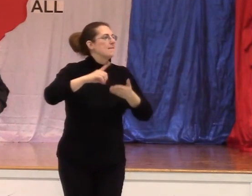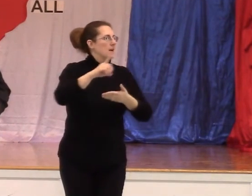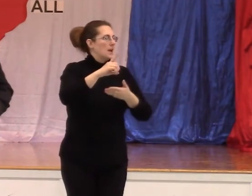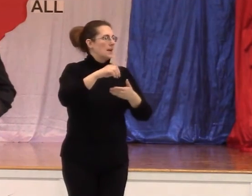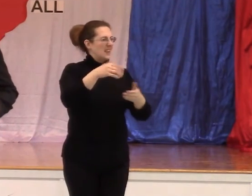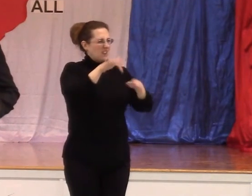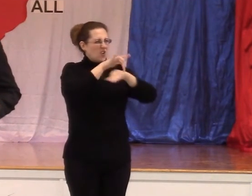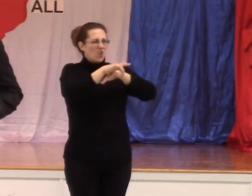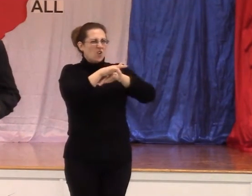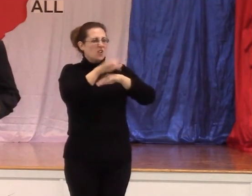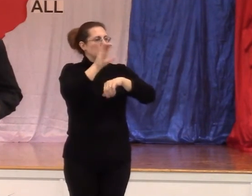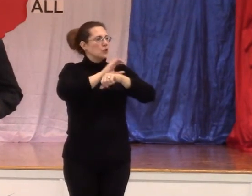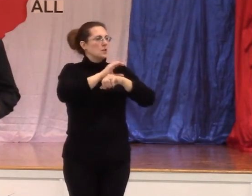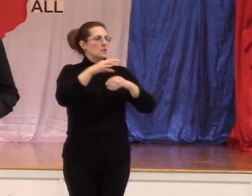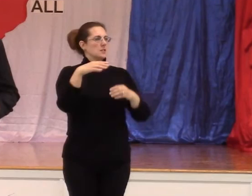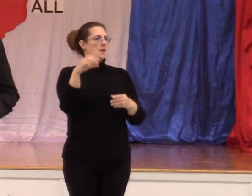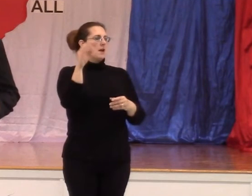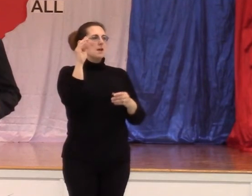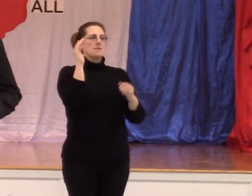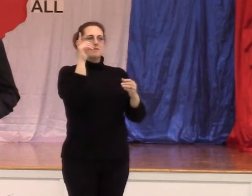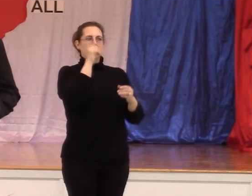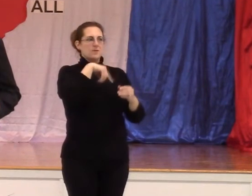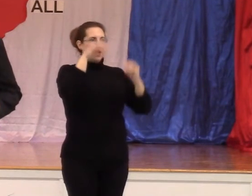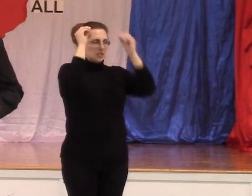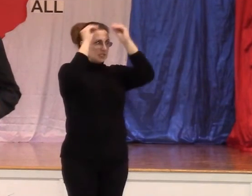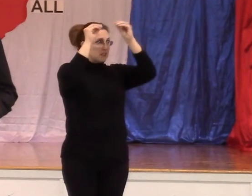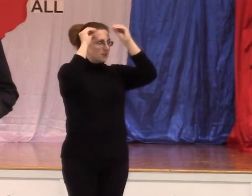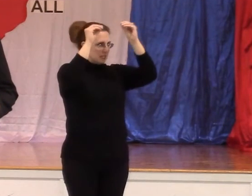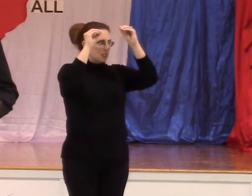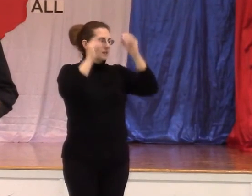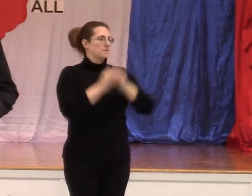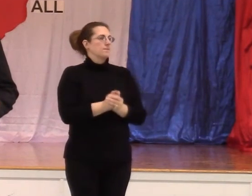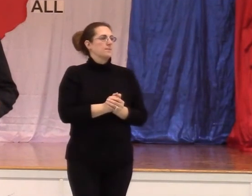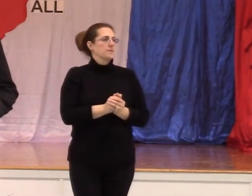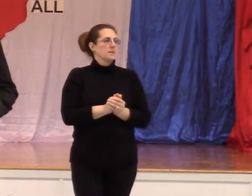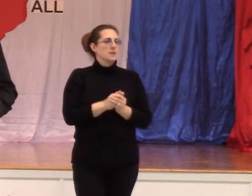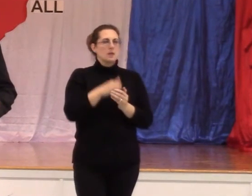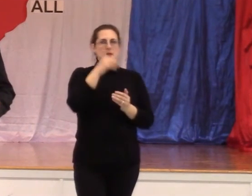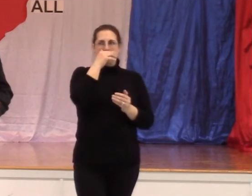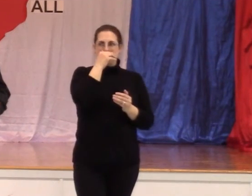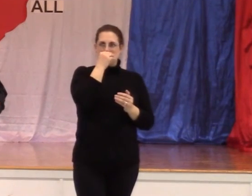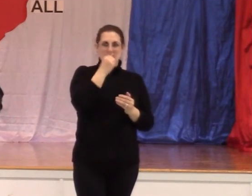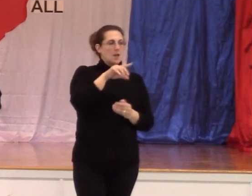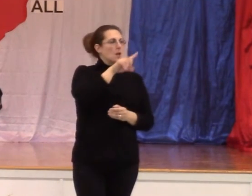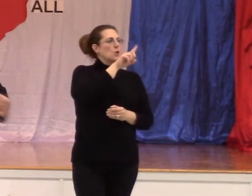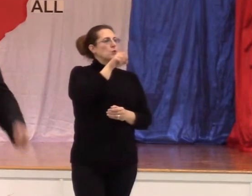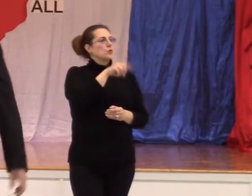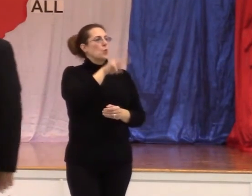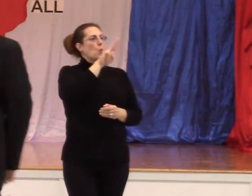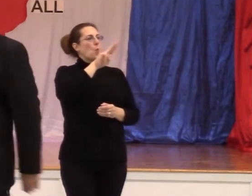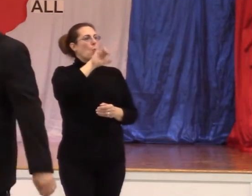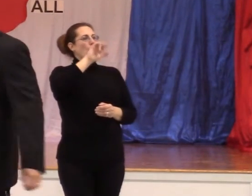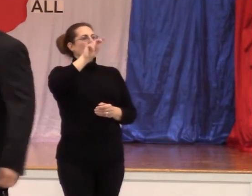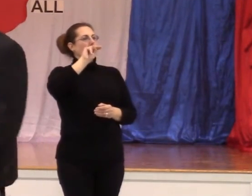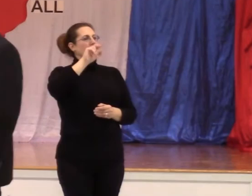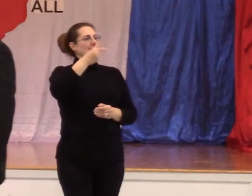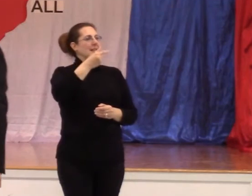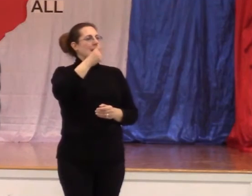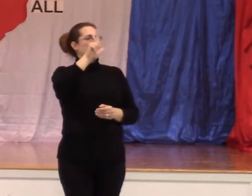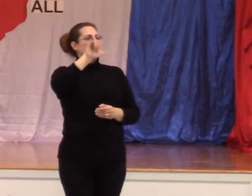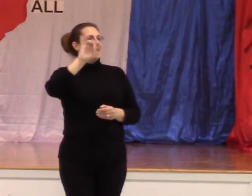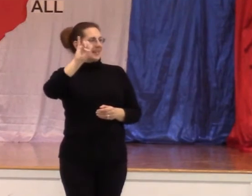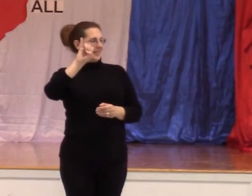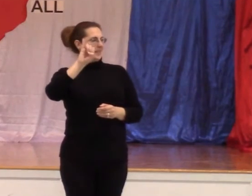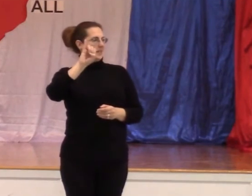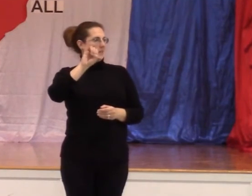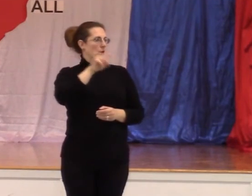heresy. Right? So that's Schwenkfeld. And then we get to Zwingli, and you guys know Zwingli a little bit. Ulrich Zwingli